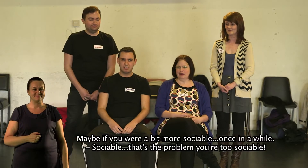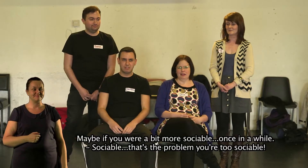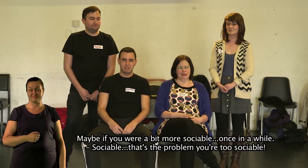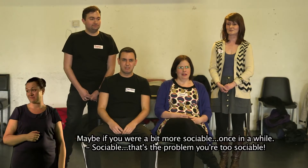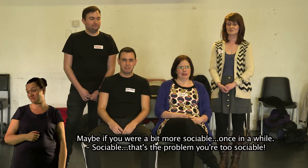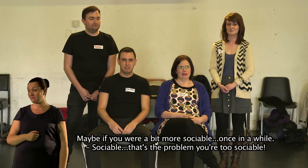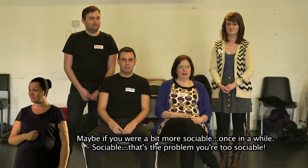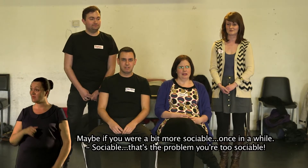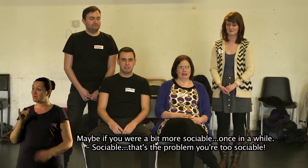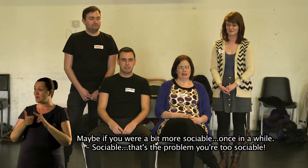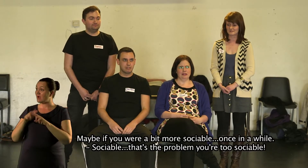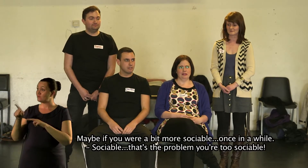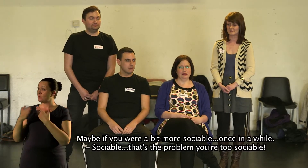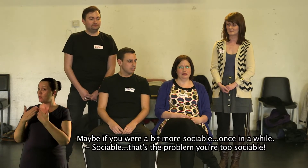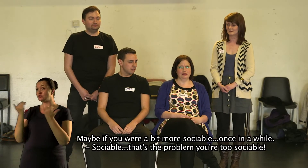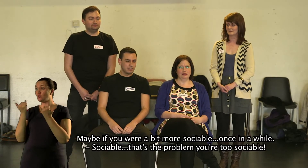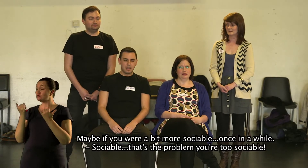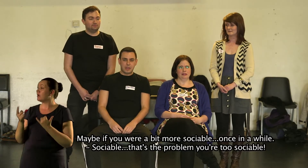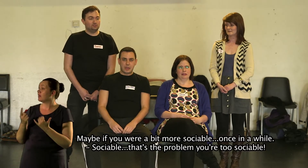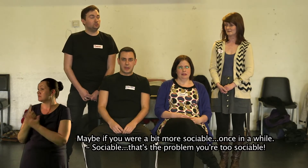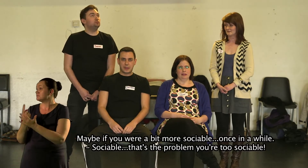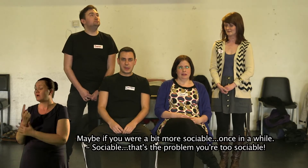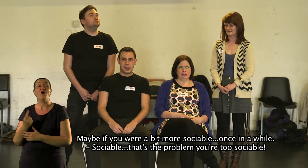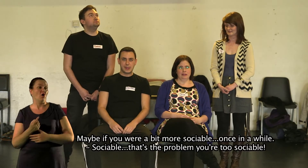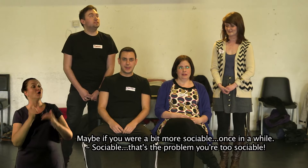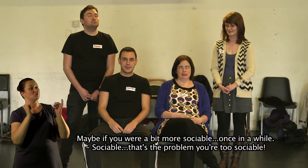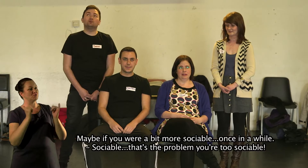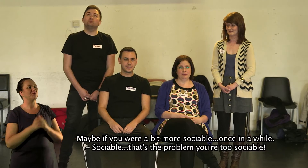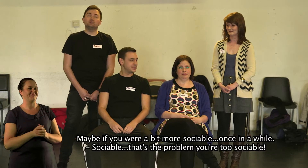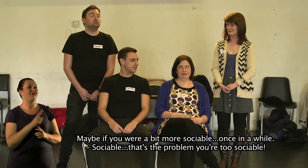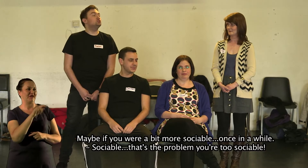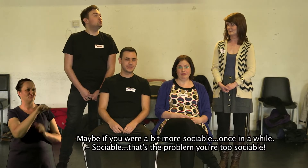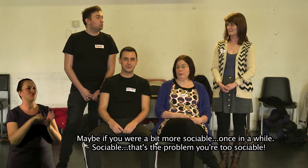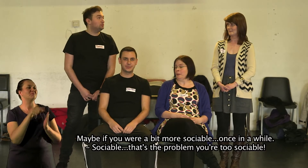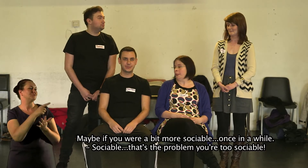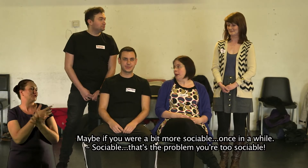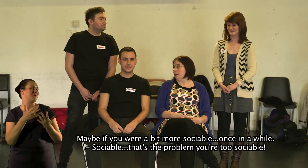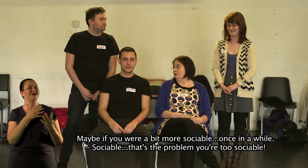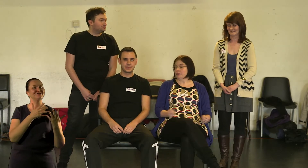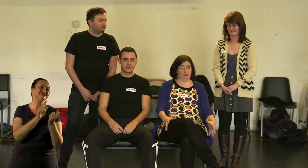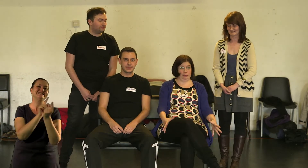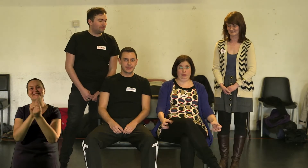Maybe if you were a bit more sociable once in a while. Sociable? That's the problem with you, you're too sociable.